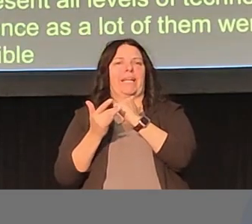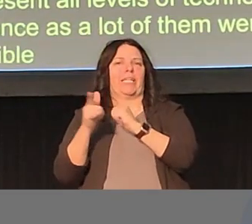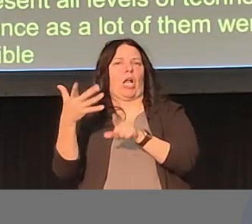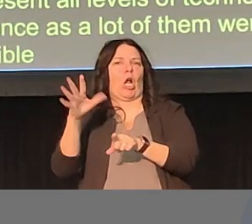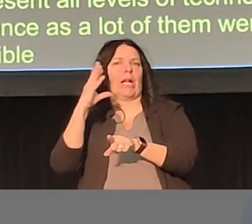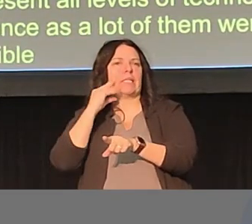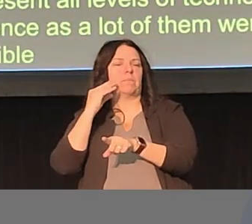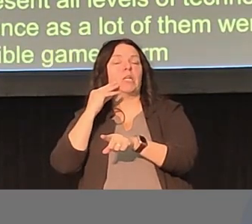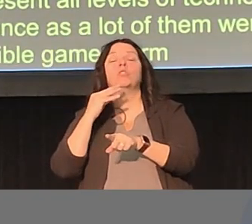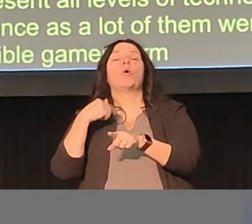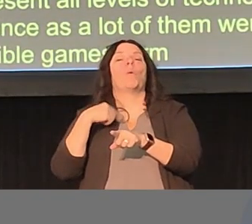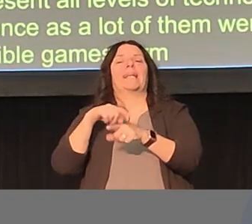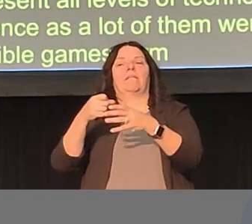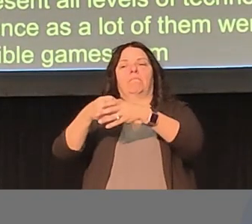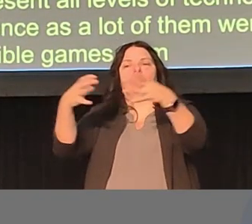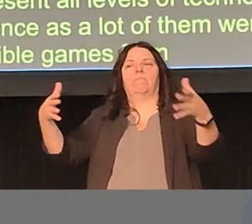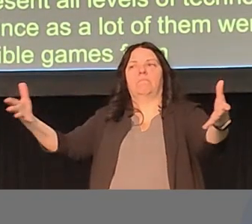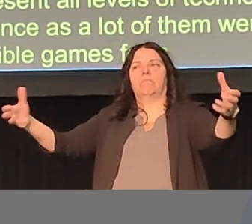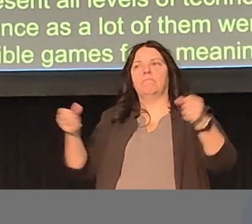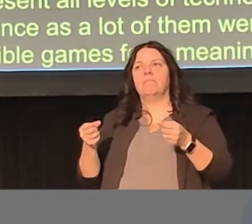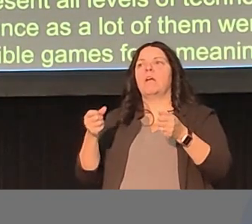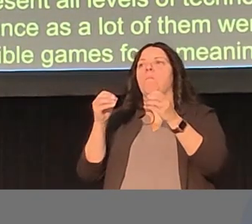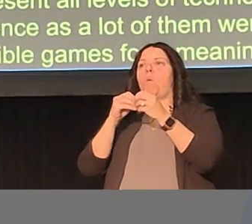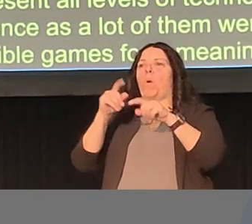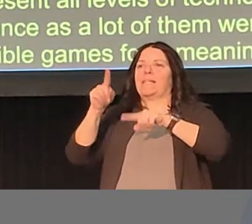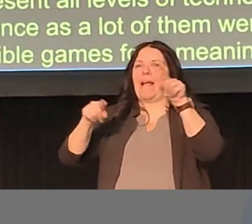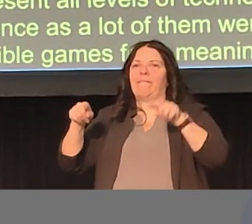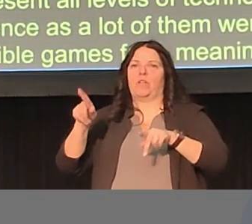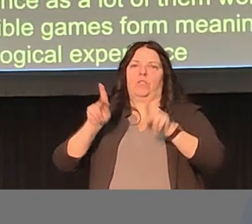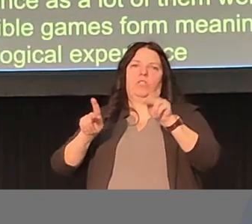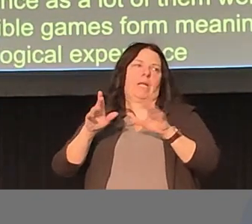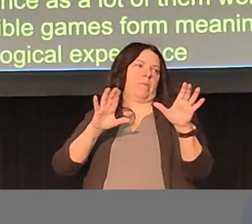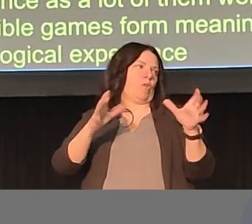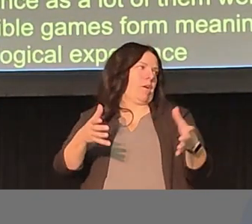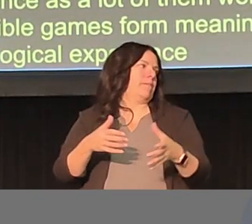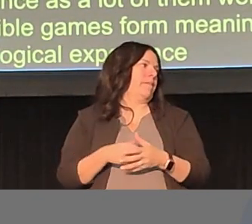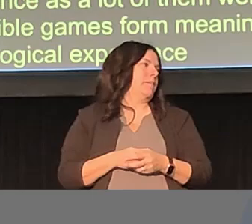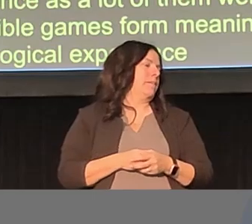wanted to expand to a more diverse demographic.